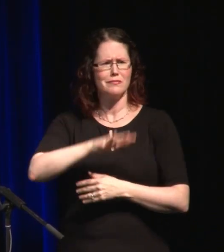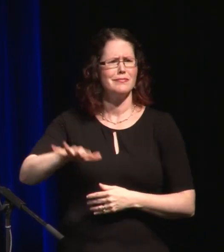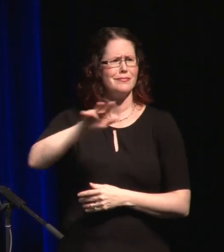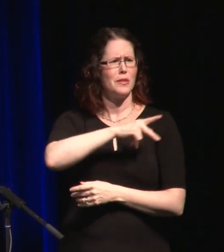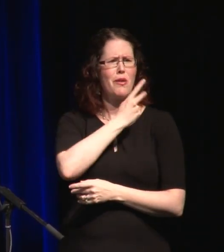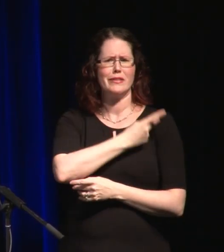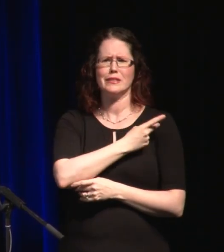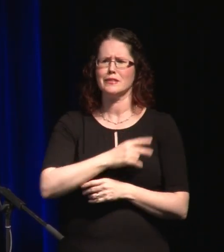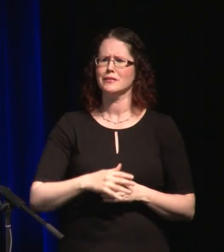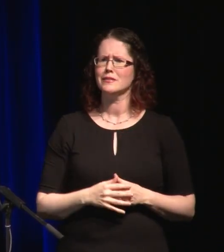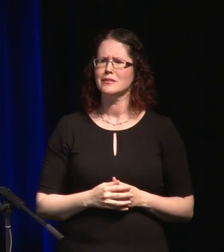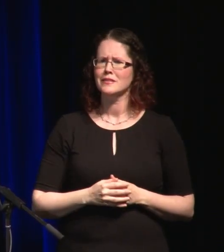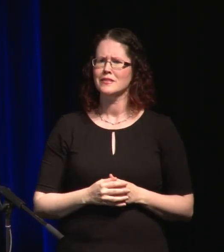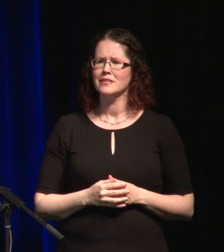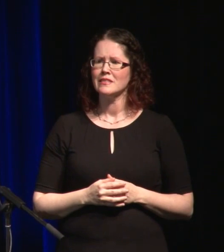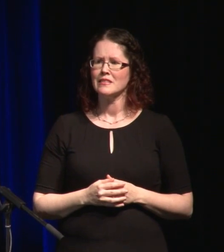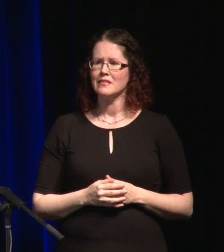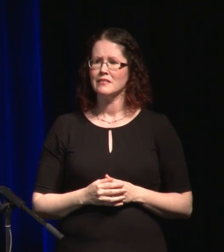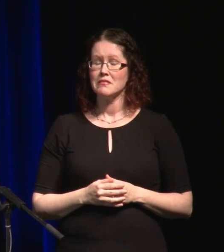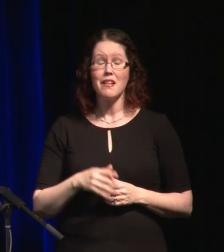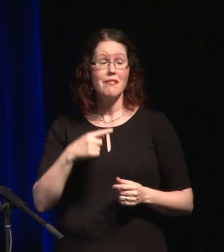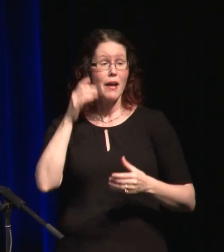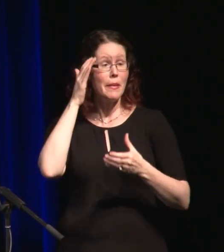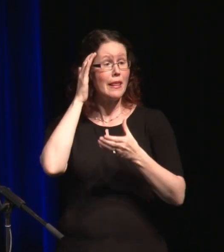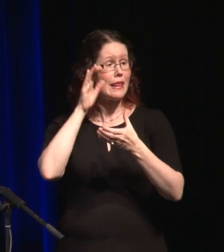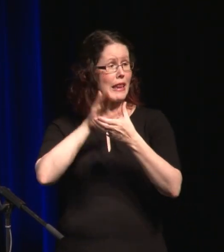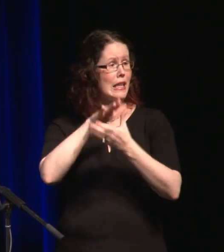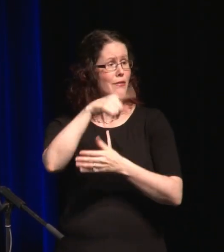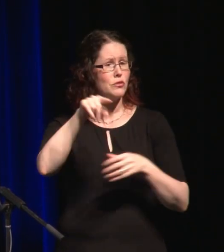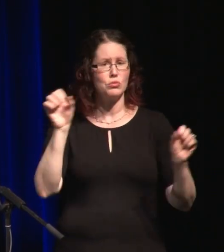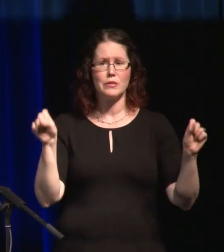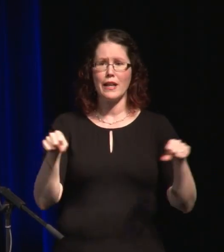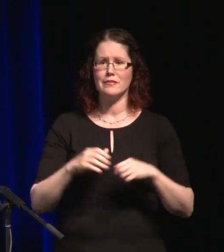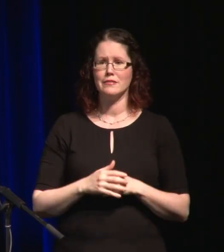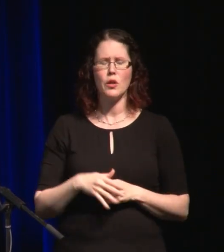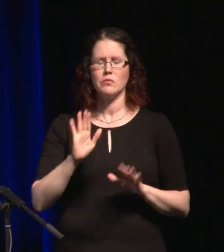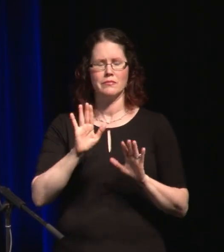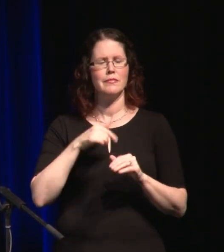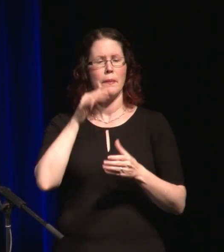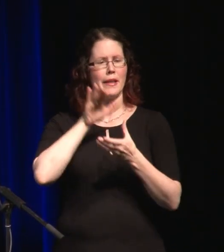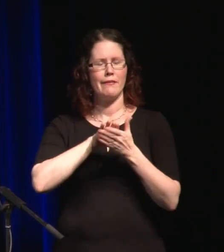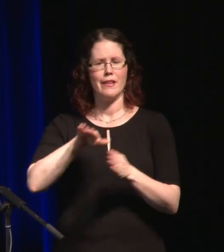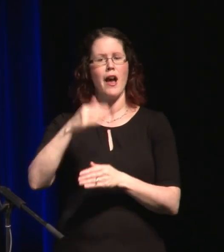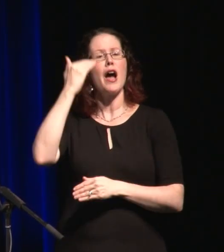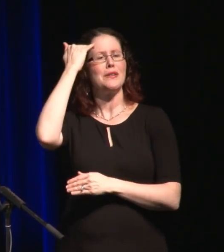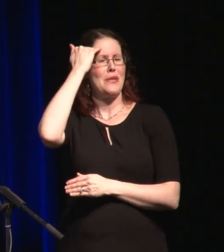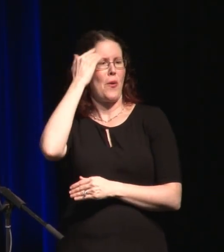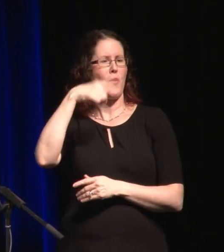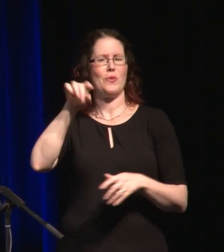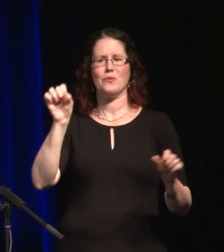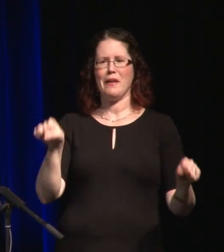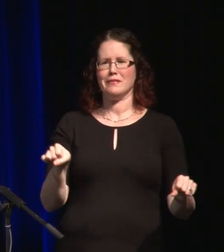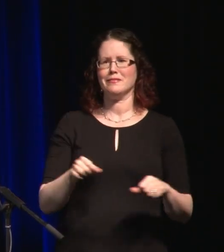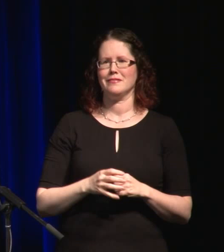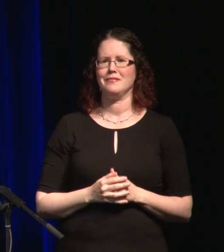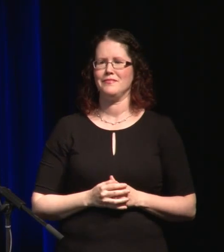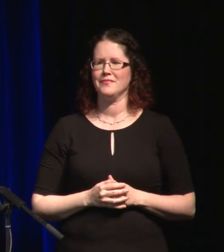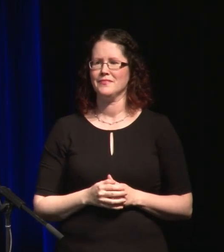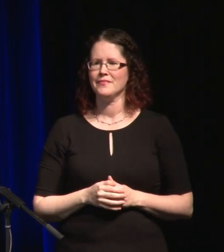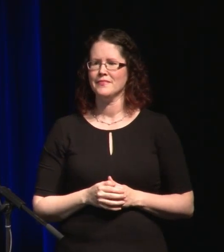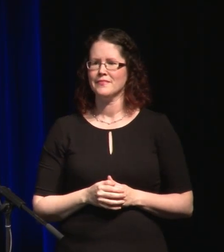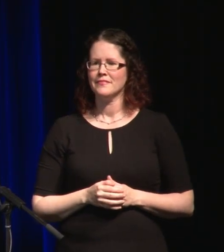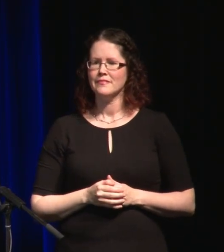province? I believe you can. No, I know you can. I often tell people,